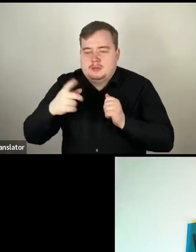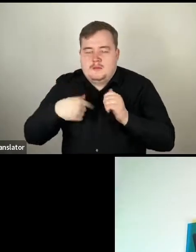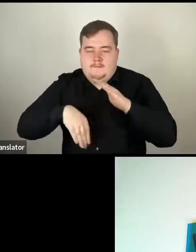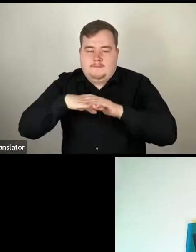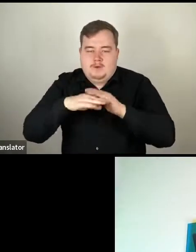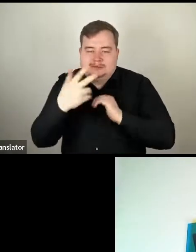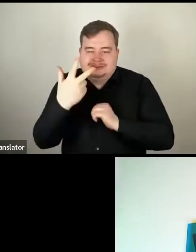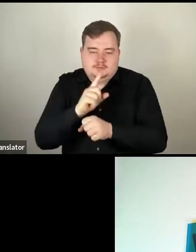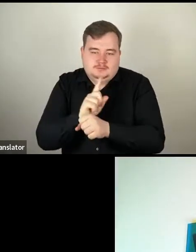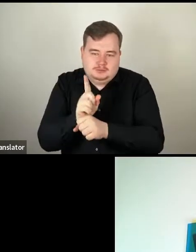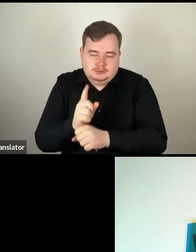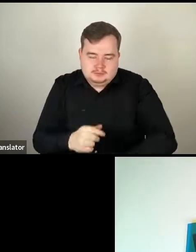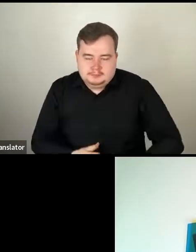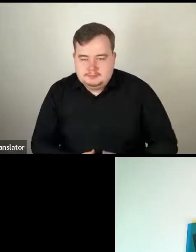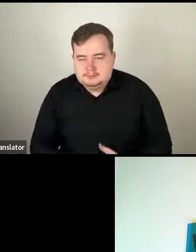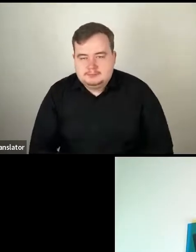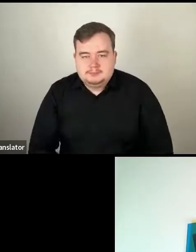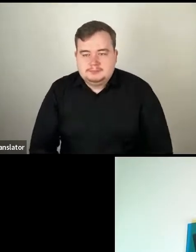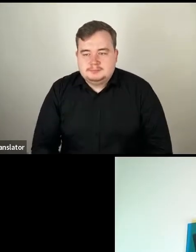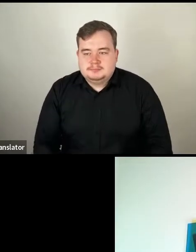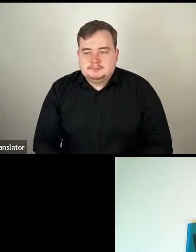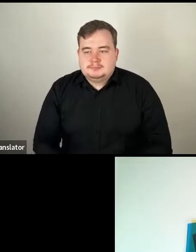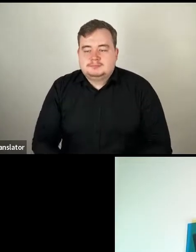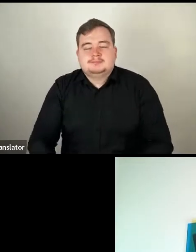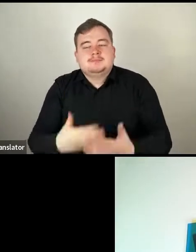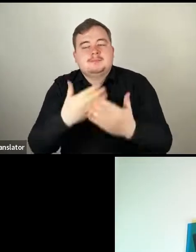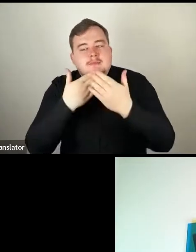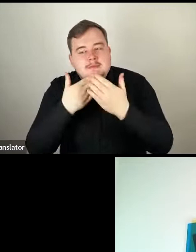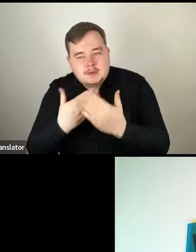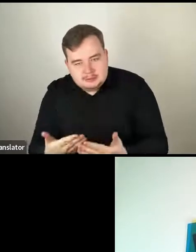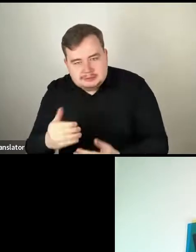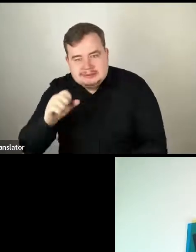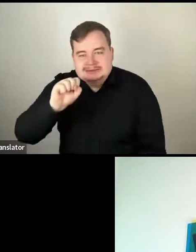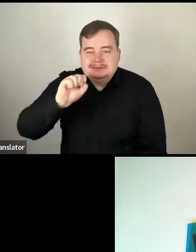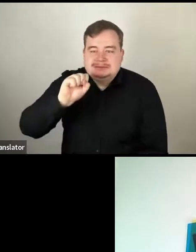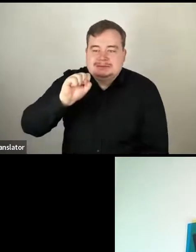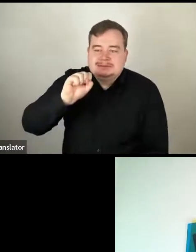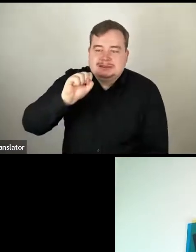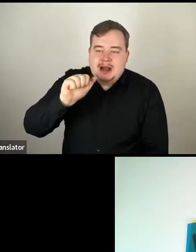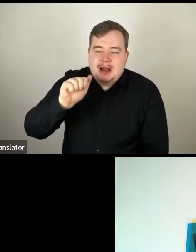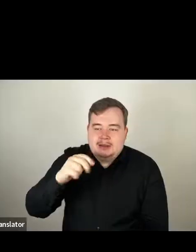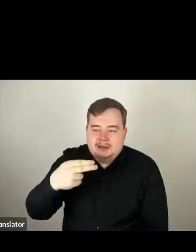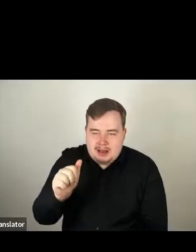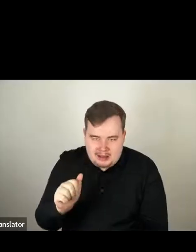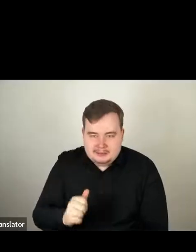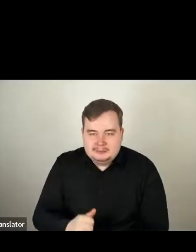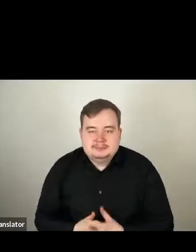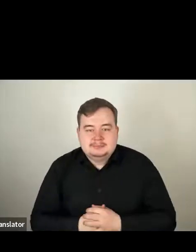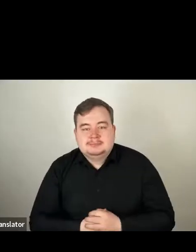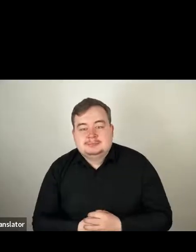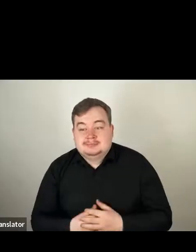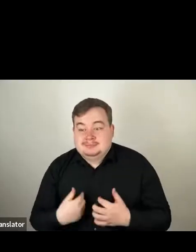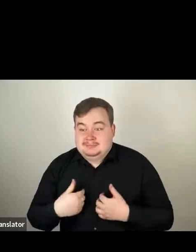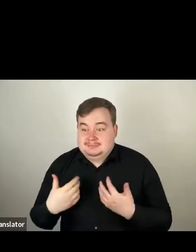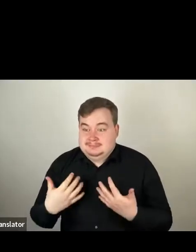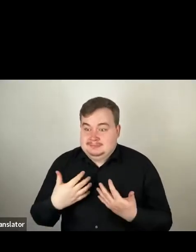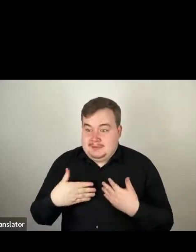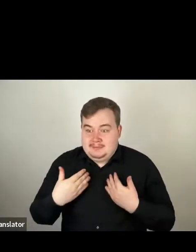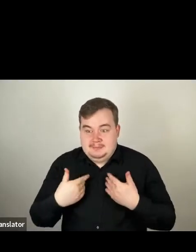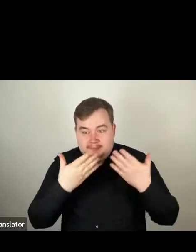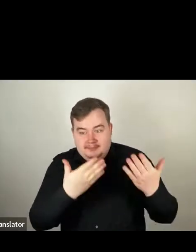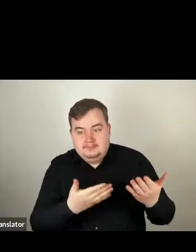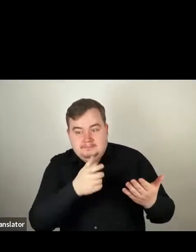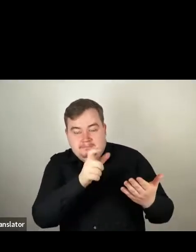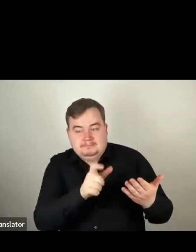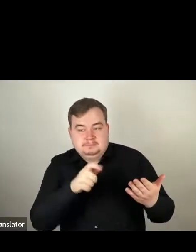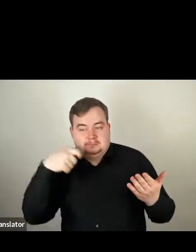Thank you, dear Sasha. Without further delay, it is my pleasure to give the floor to the President of the OSCE Parliamentary